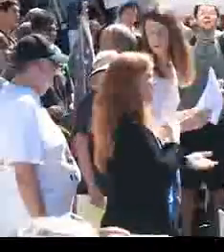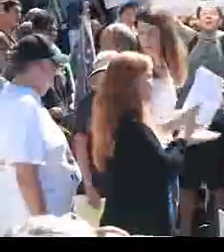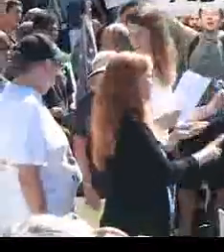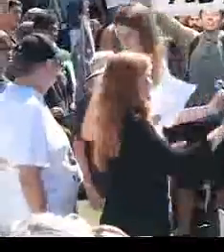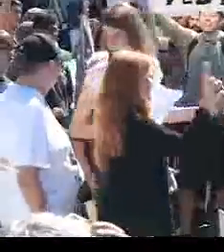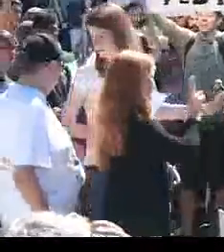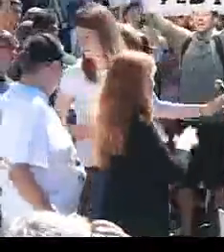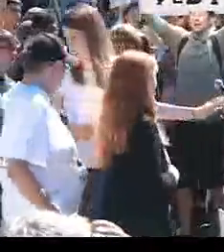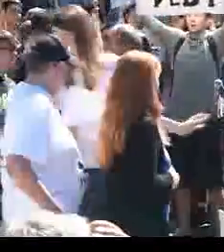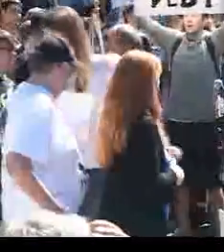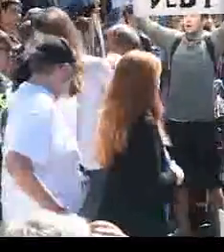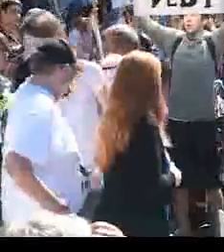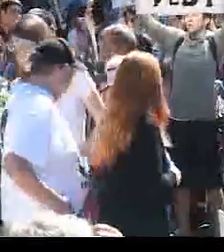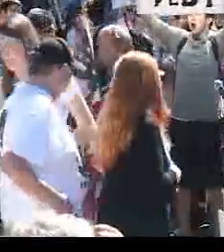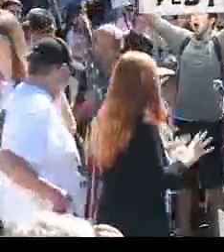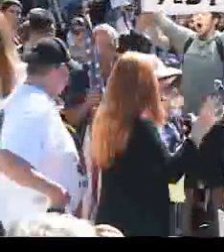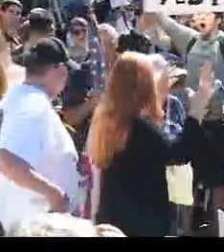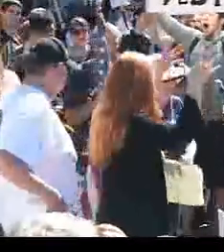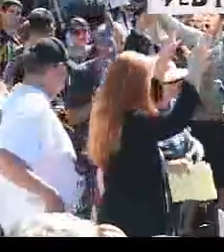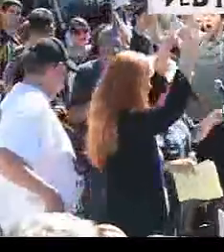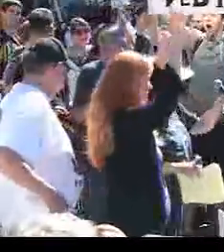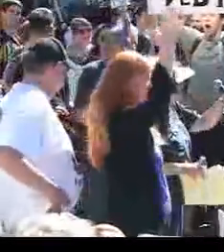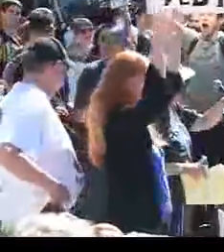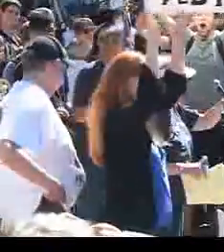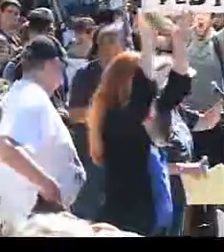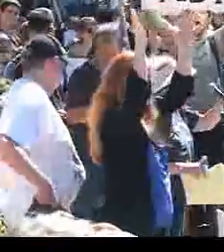Our university.